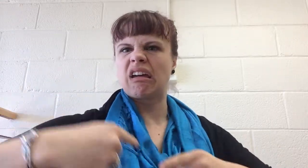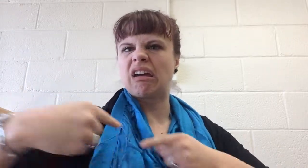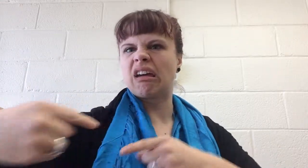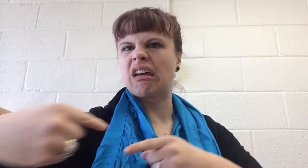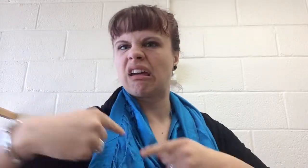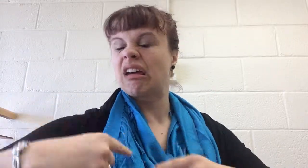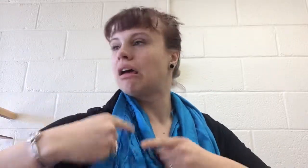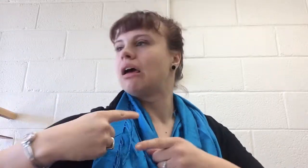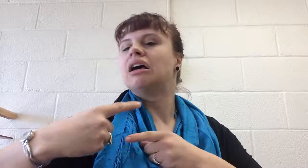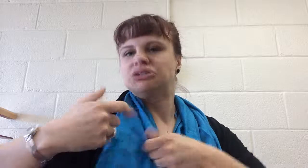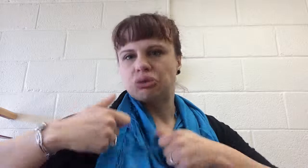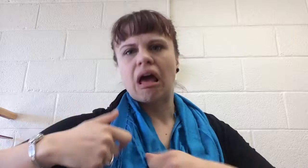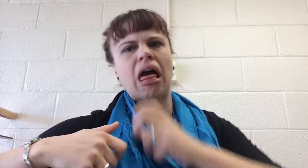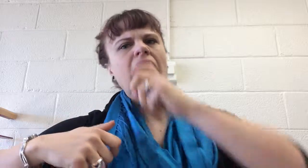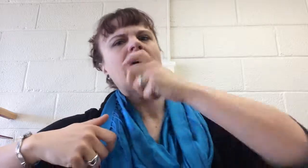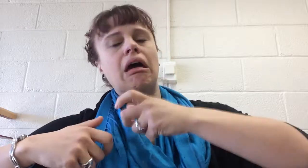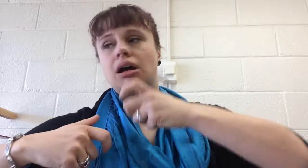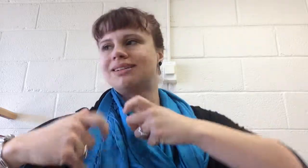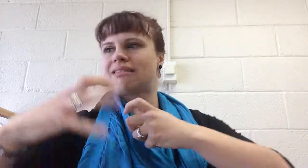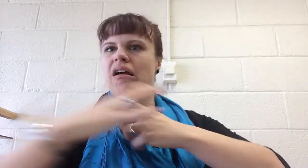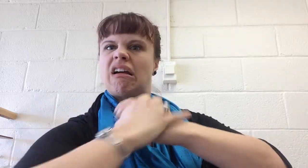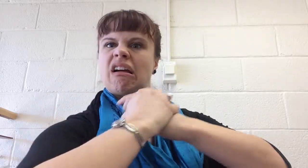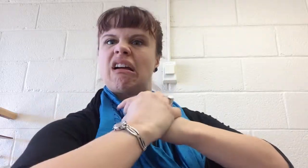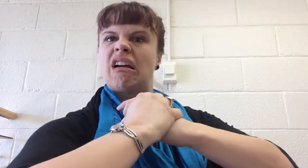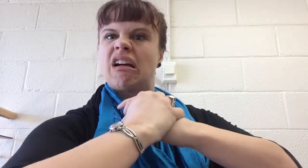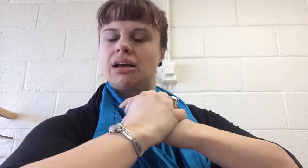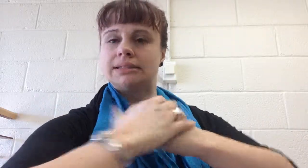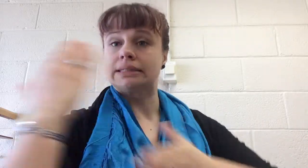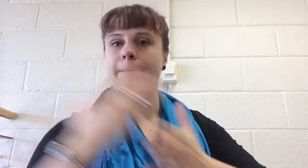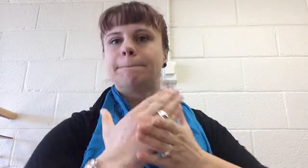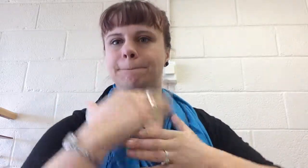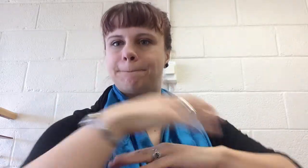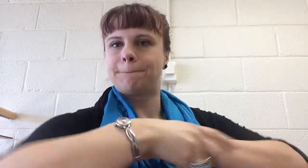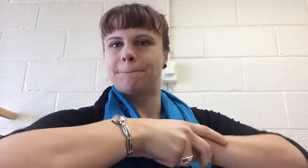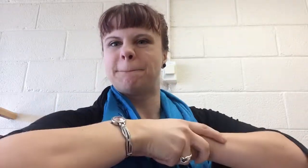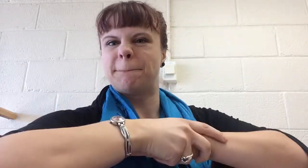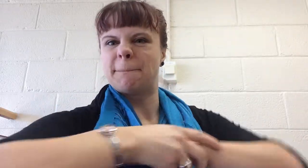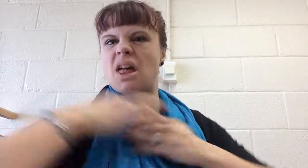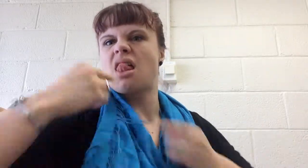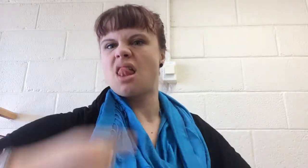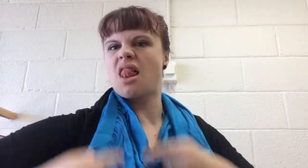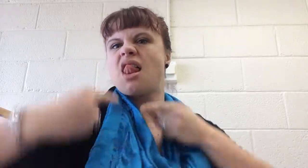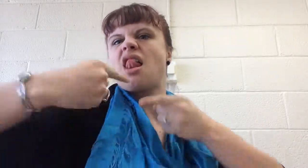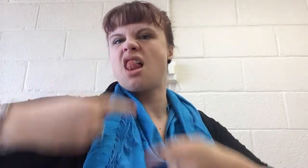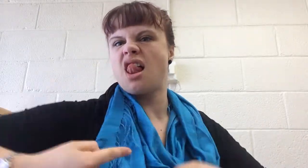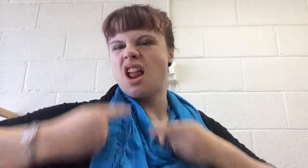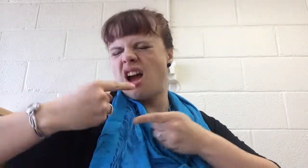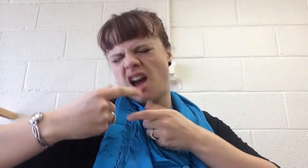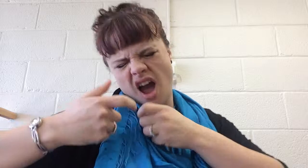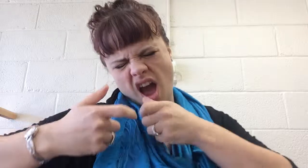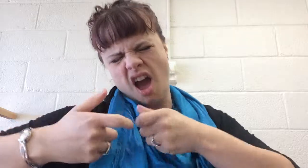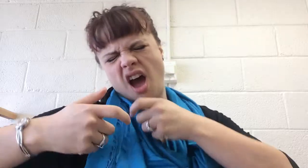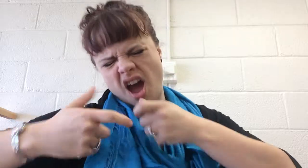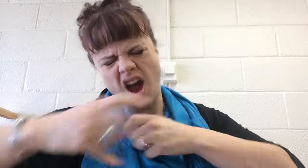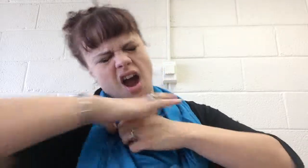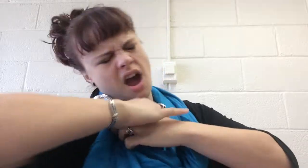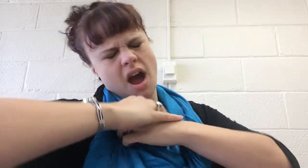tried to pull this thing out, the stronger his arm became, trying to stop me. We wrestled, we tussled, then all of a sudden, everything went black.